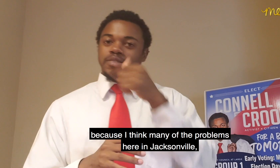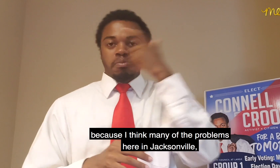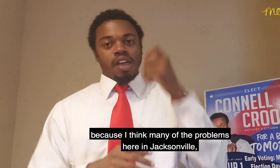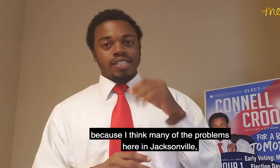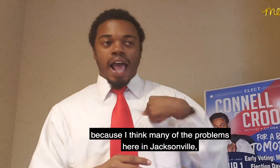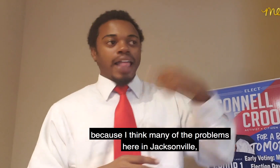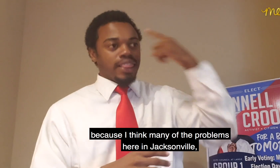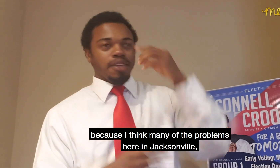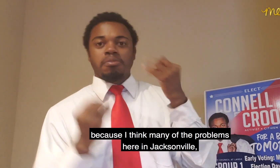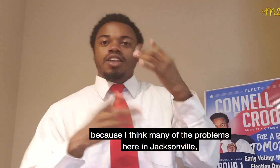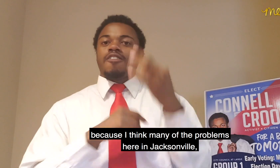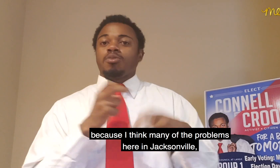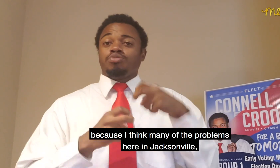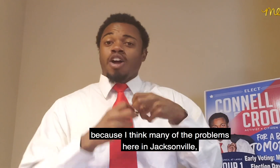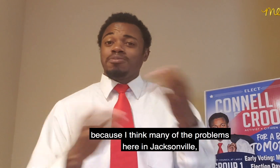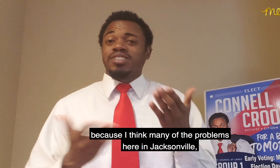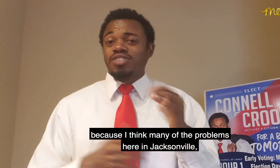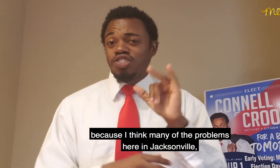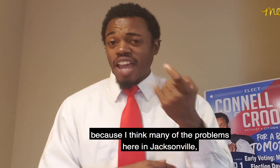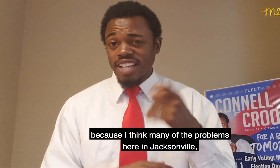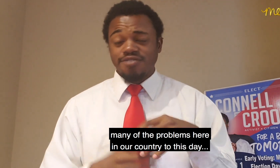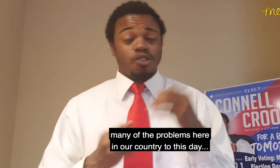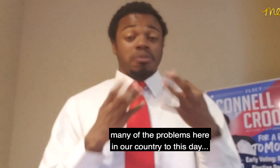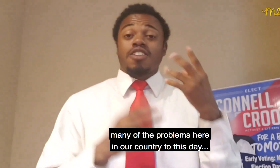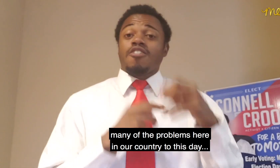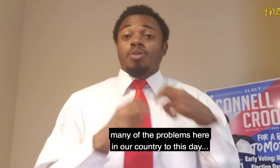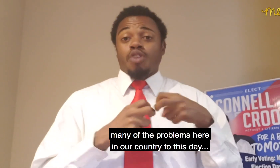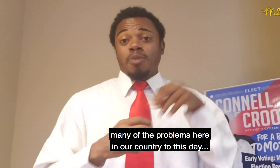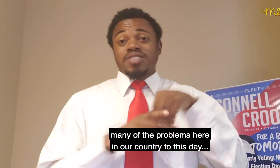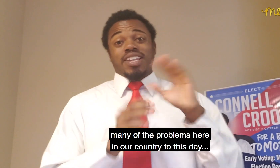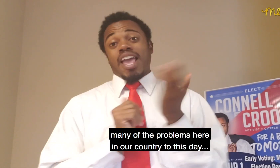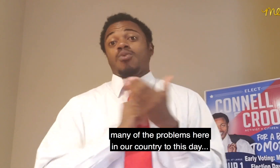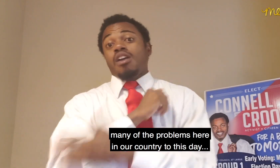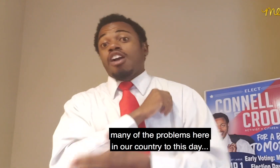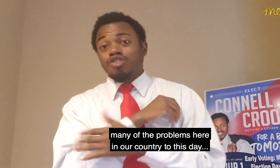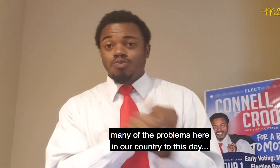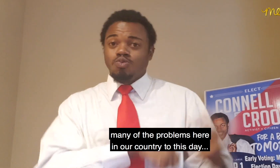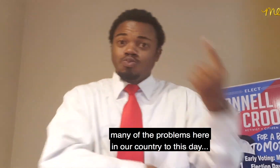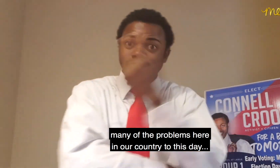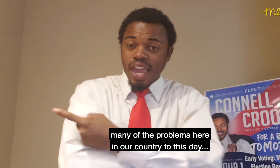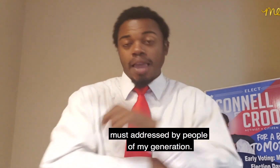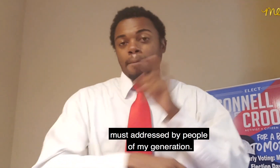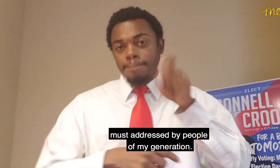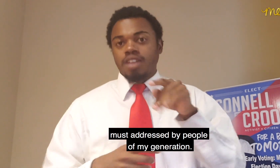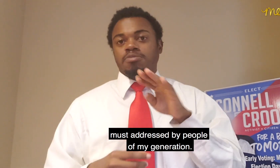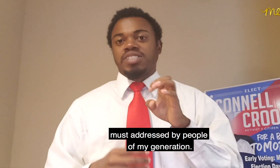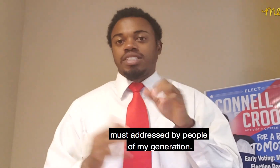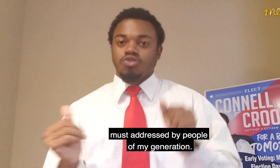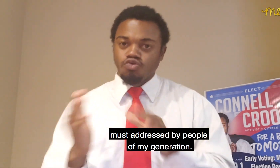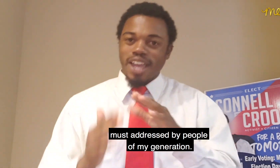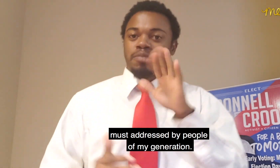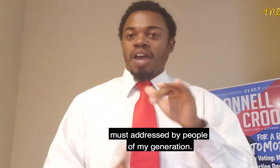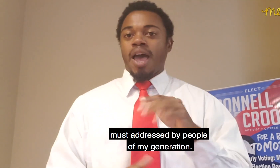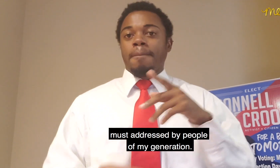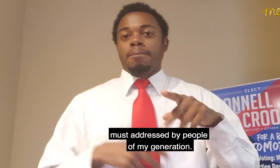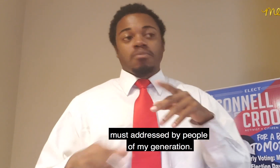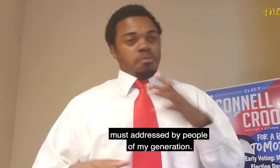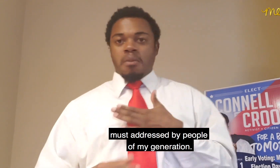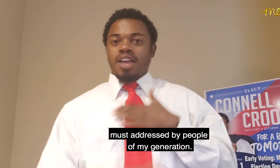office. Because I think many of the problems here in Jacksonville, many of the problems here in our country to this day must be addressed by